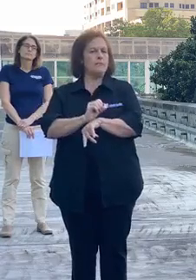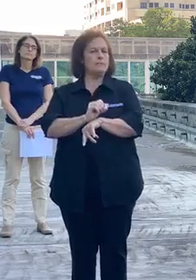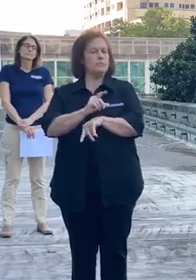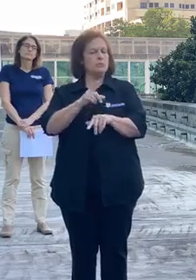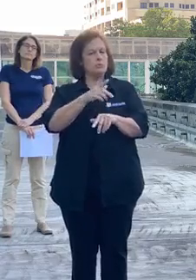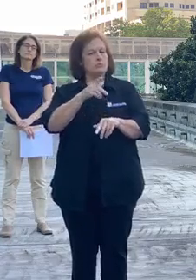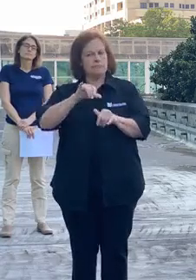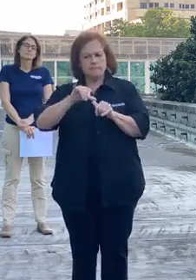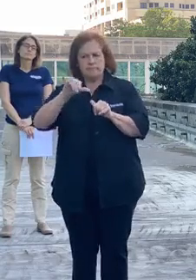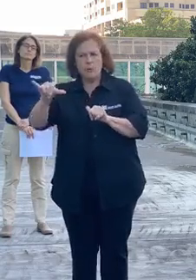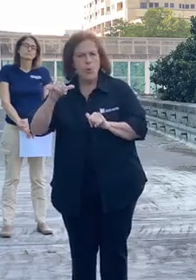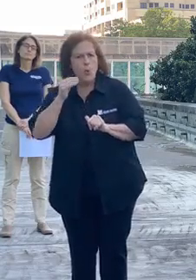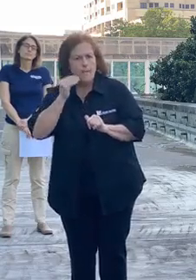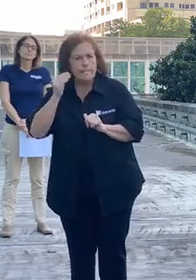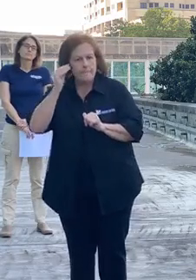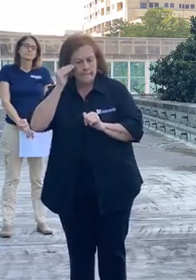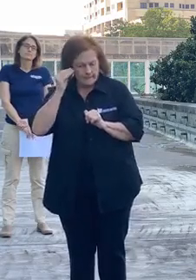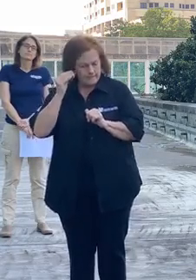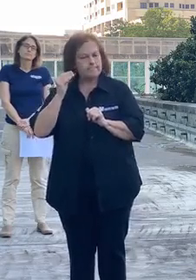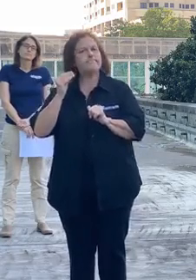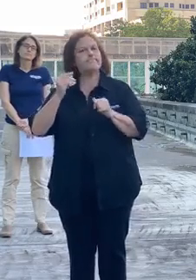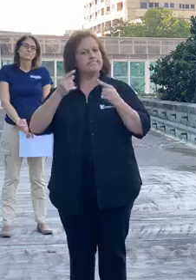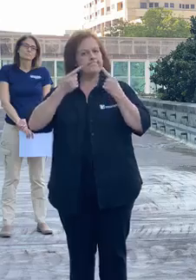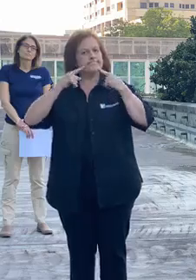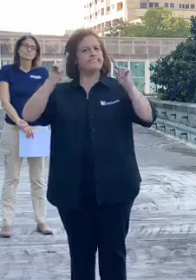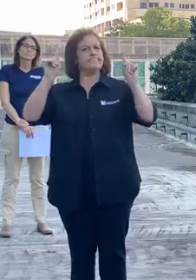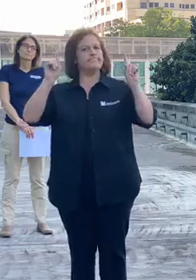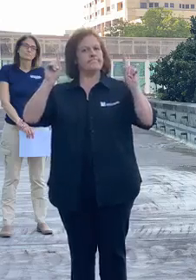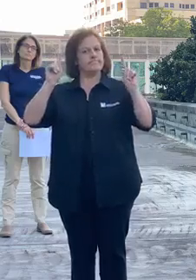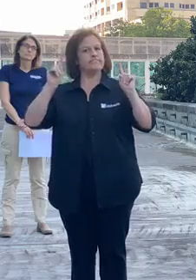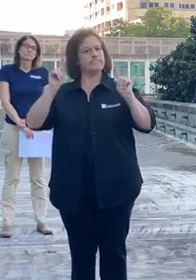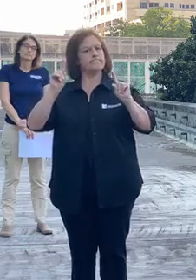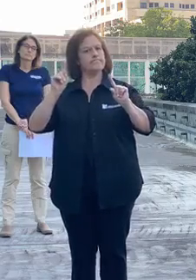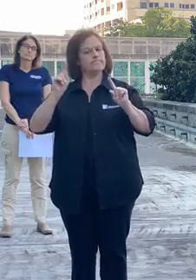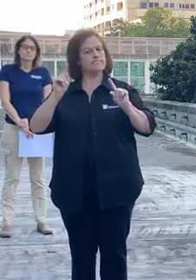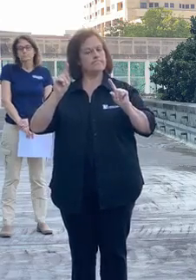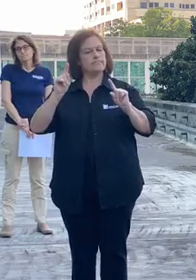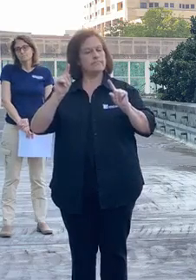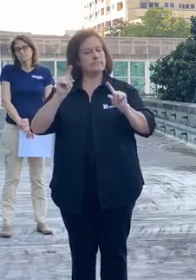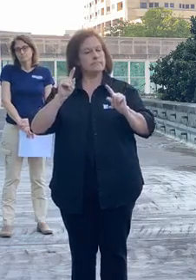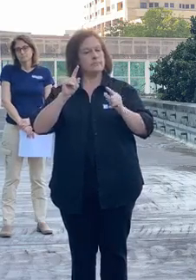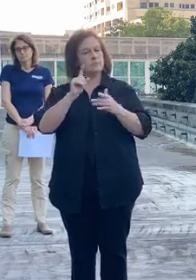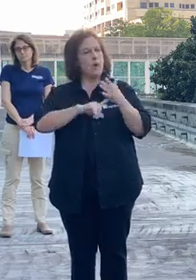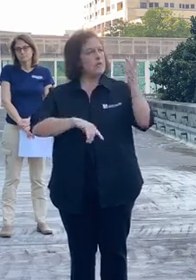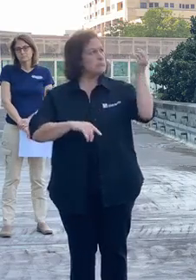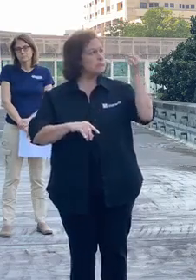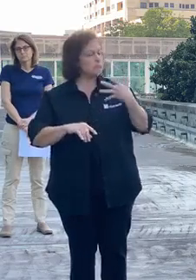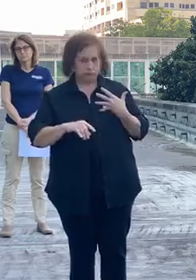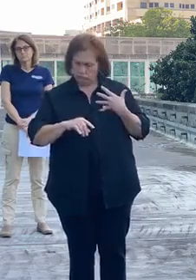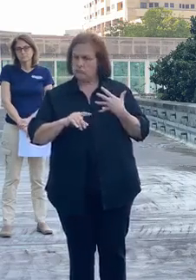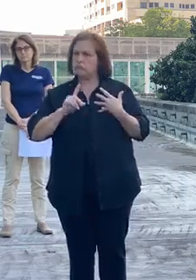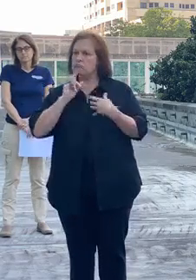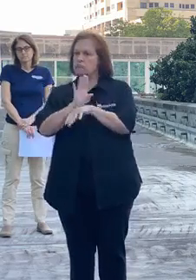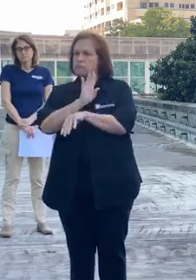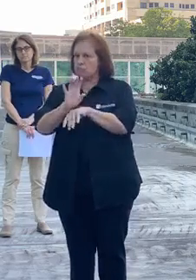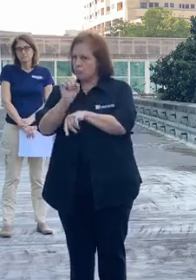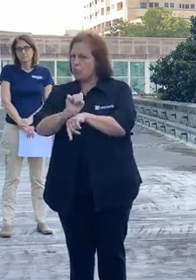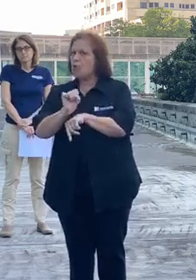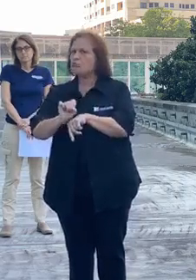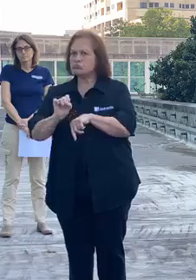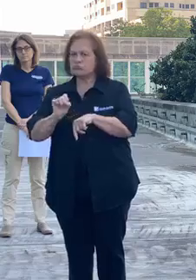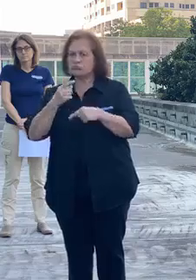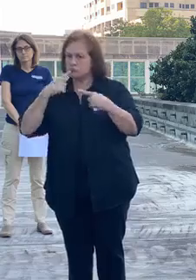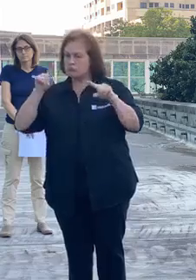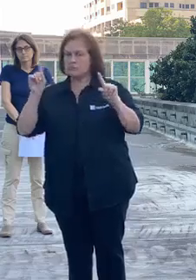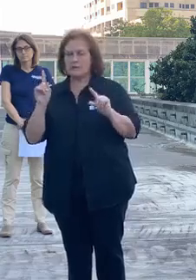staying at home is working. The data tells us it's working. This is